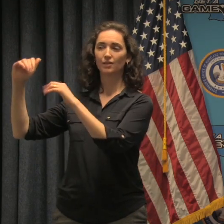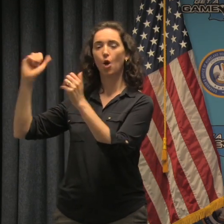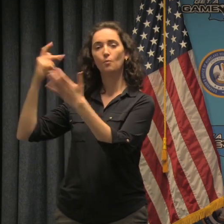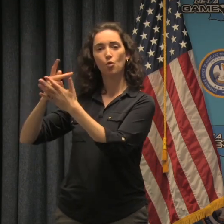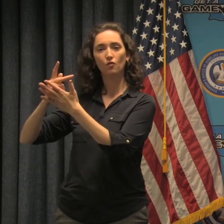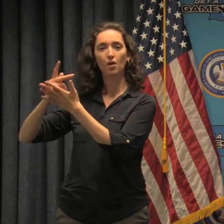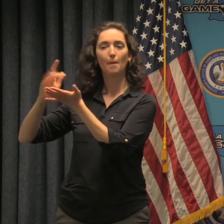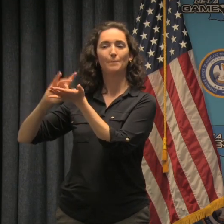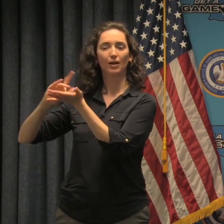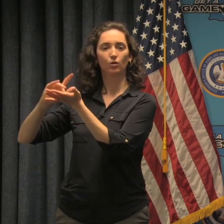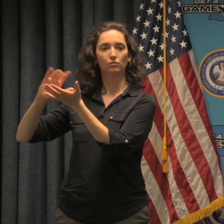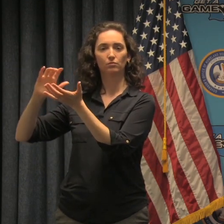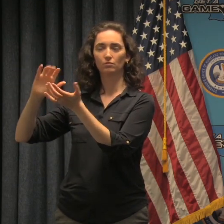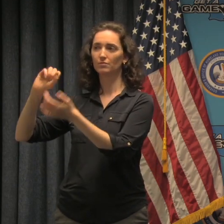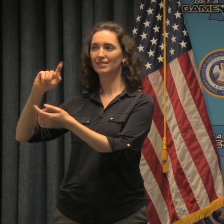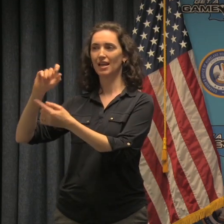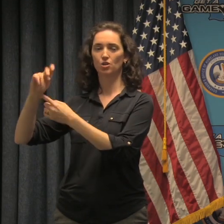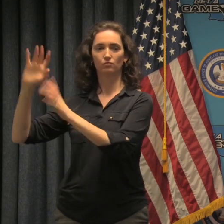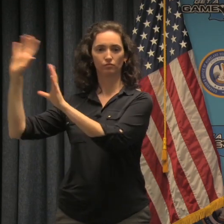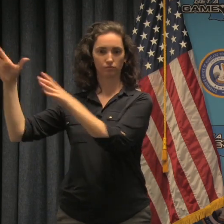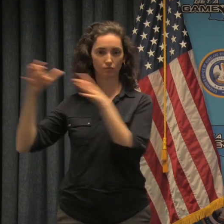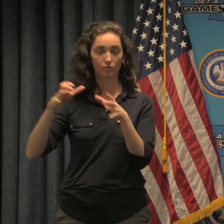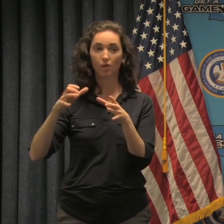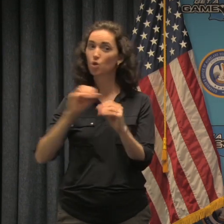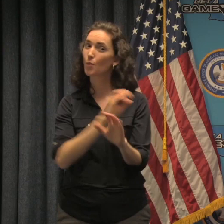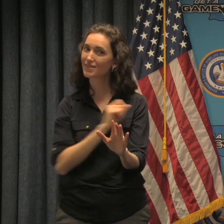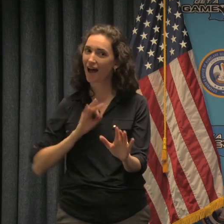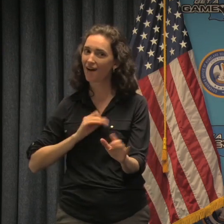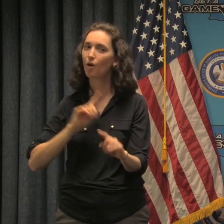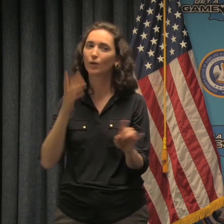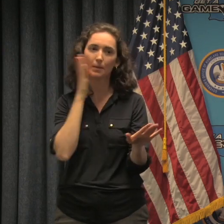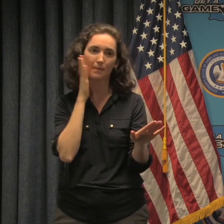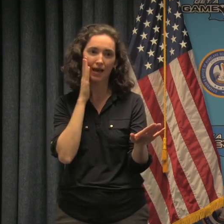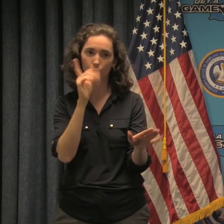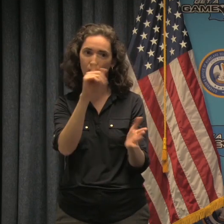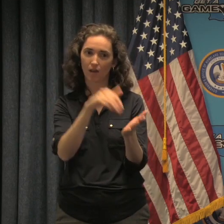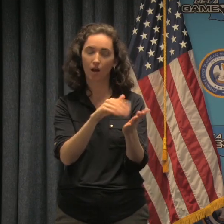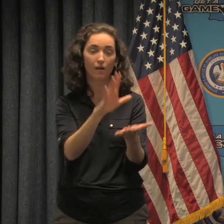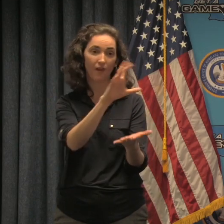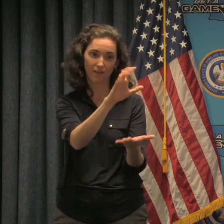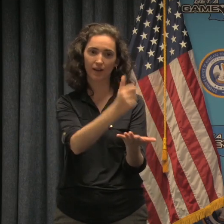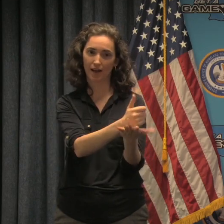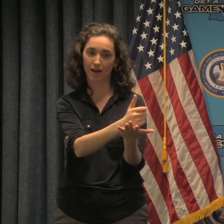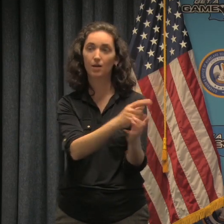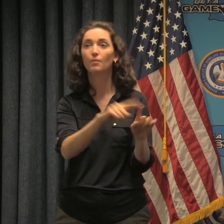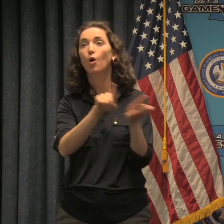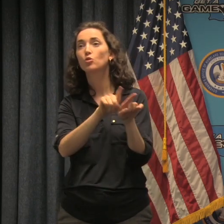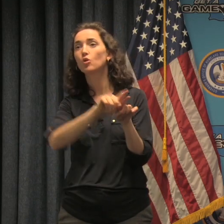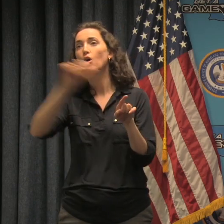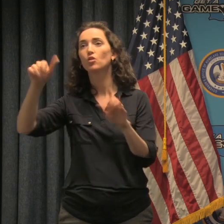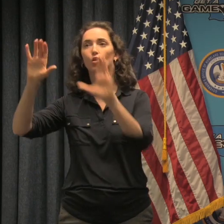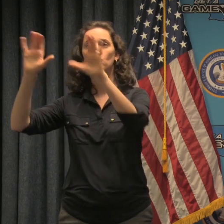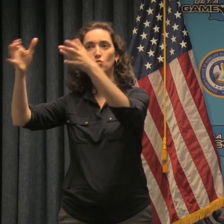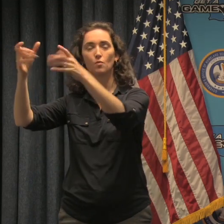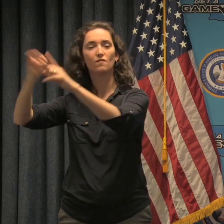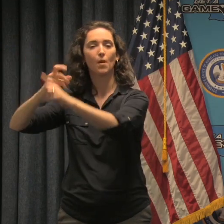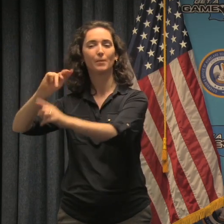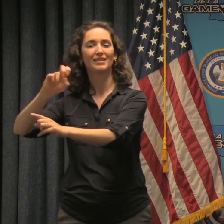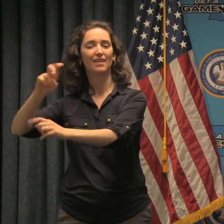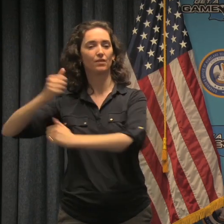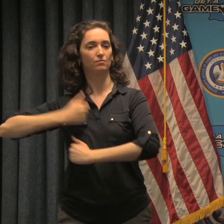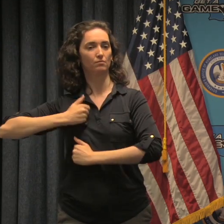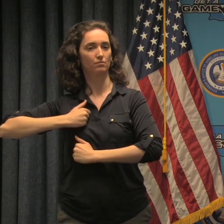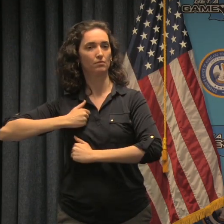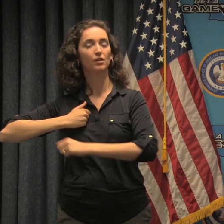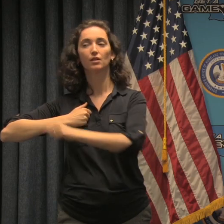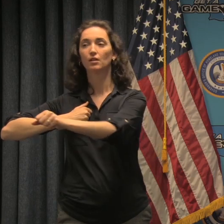not staffed, but those are the beds, very, very helpful. And then we have a medical detachment coming from the Navy from Jacksonville,